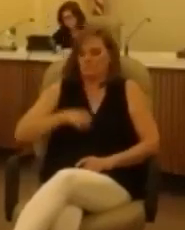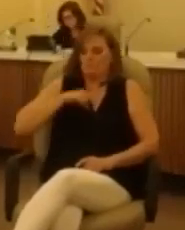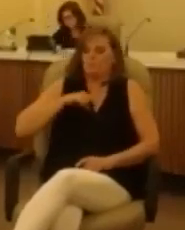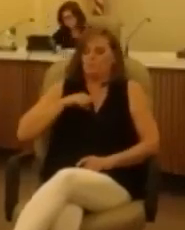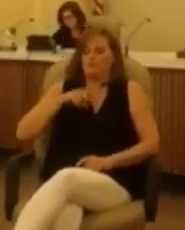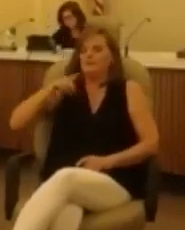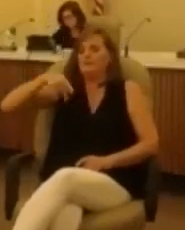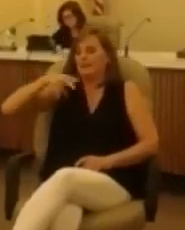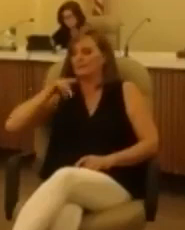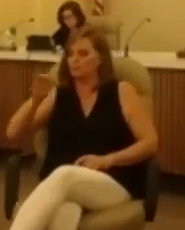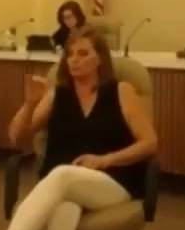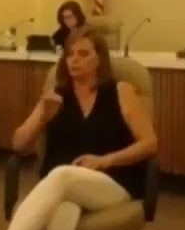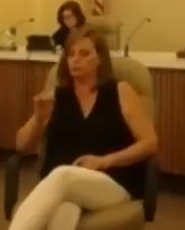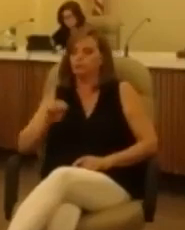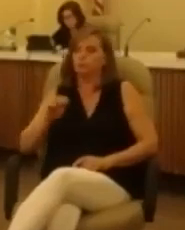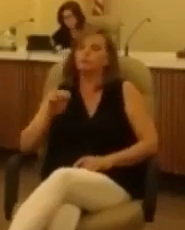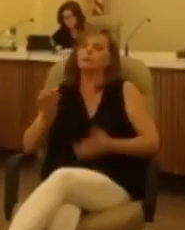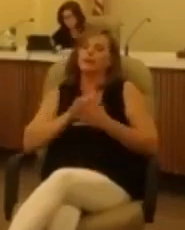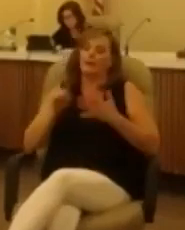Any discussion?